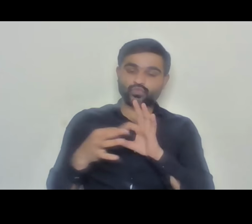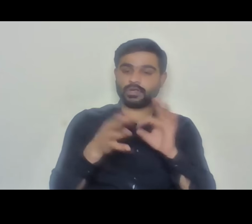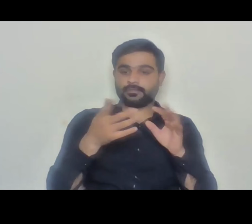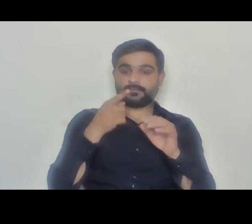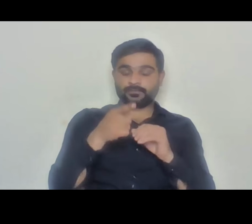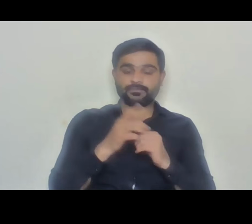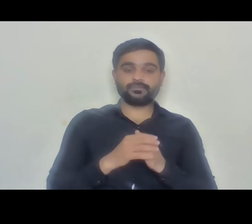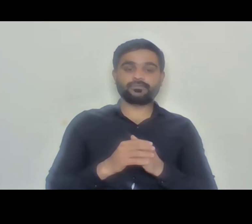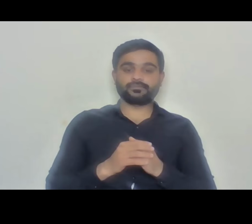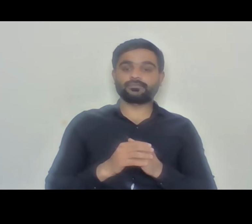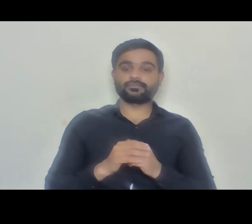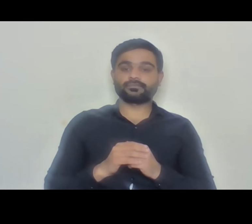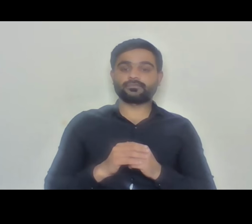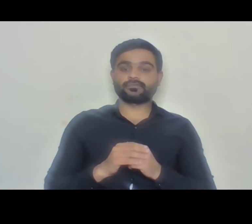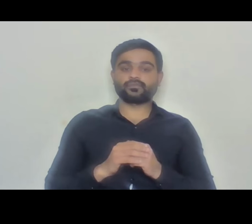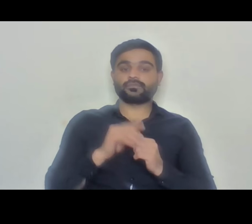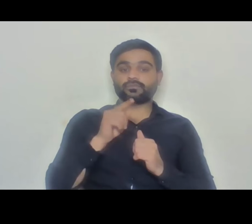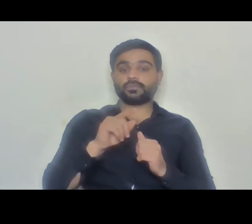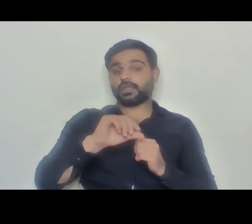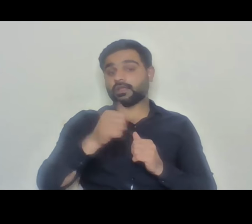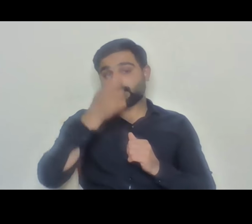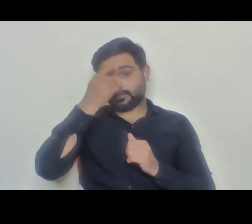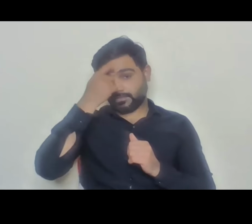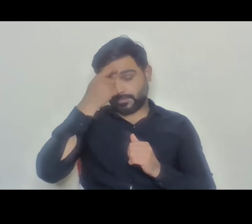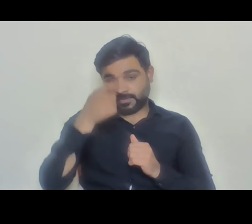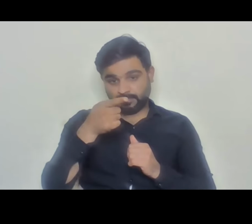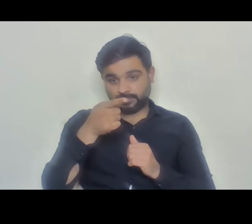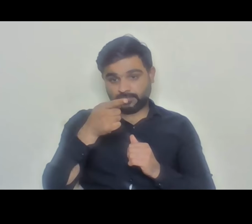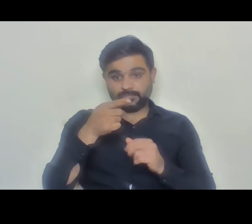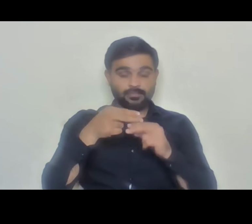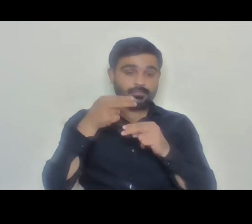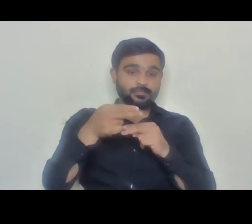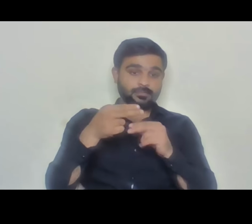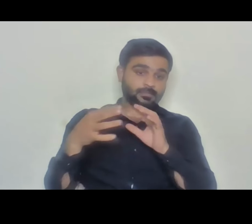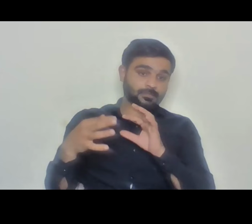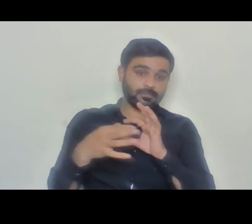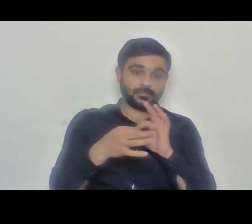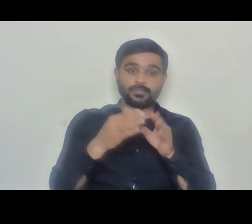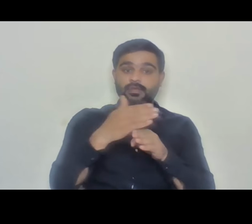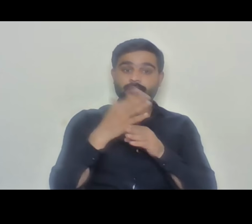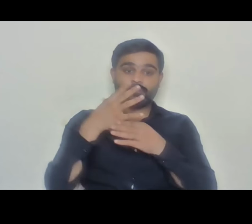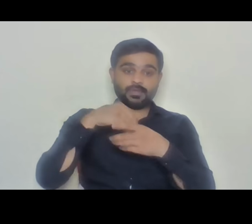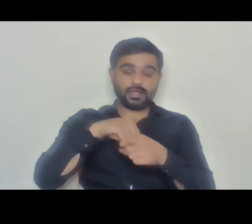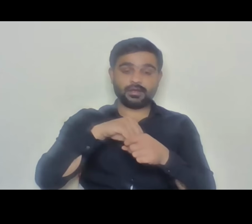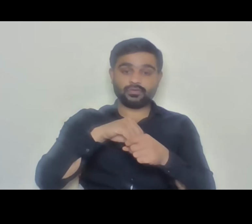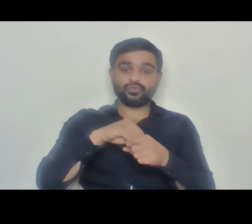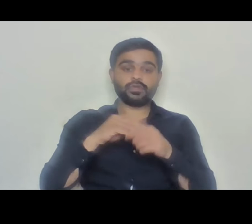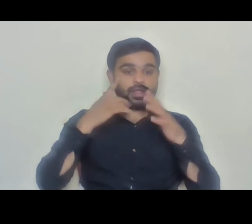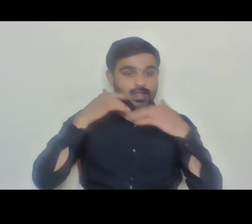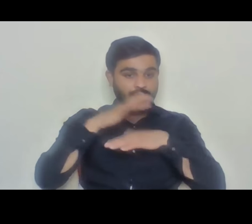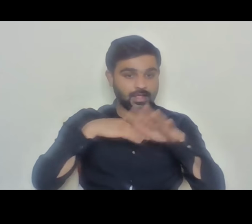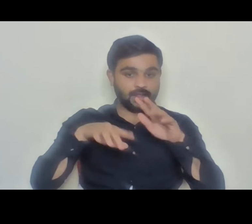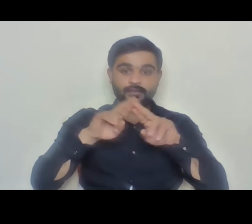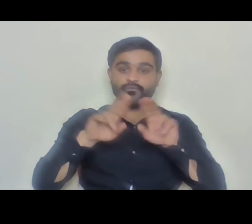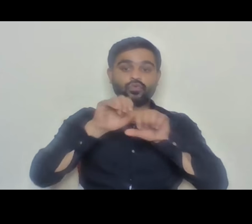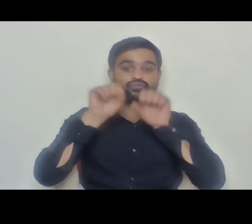in, so that's the another problem, or you can say the part of the Foucauldian analysis. But it also includes